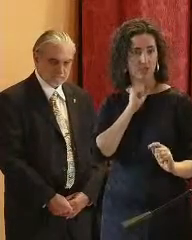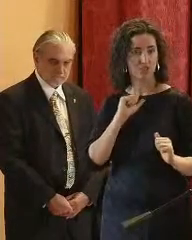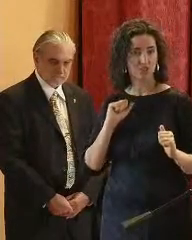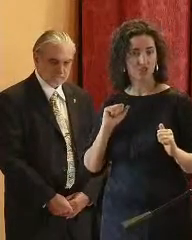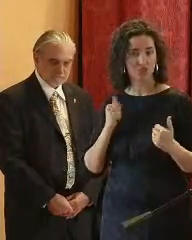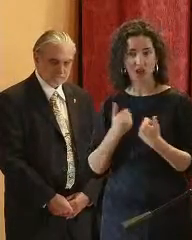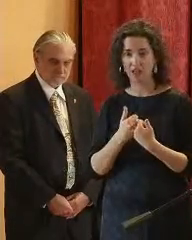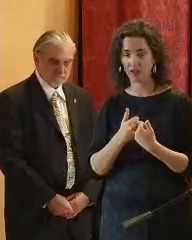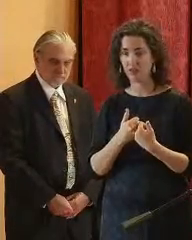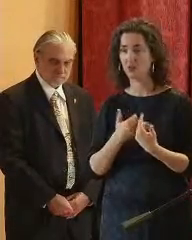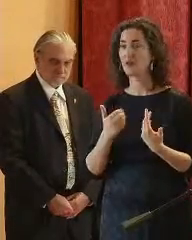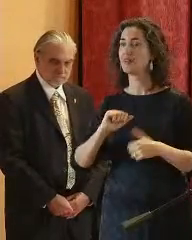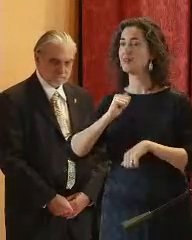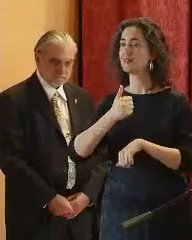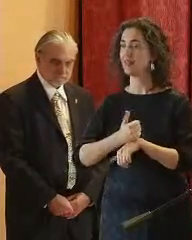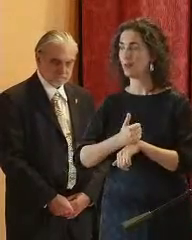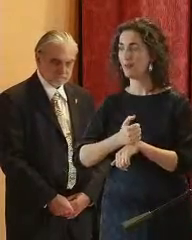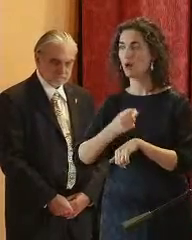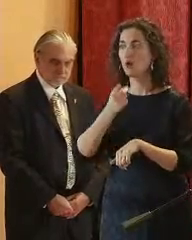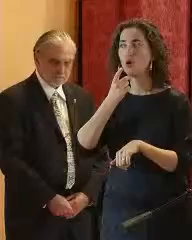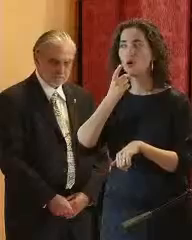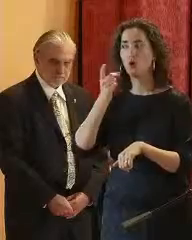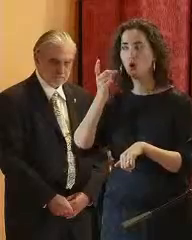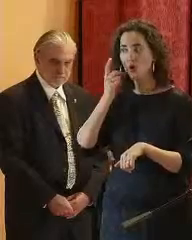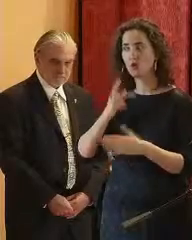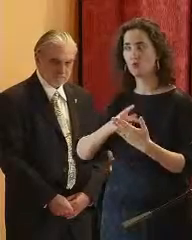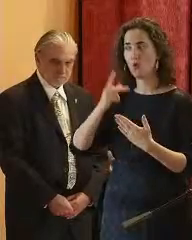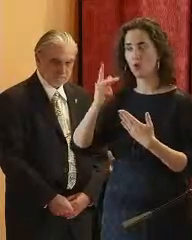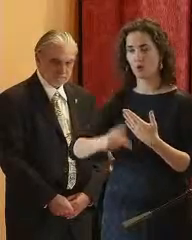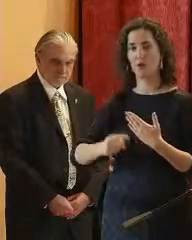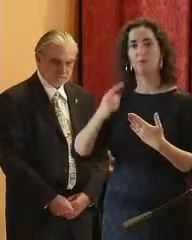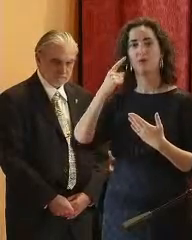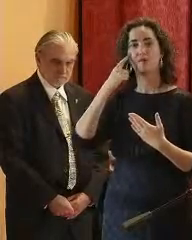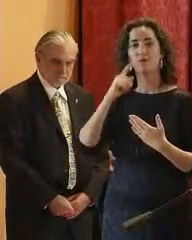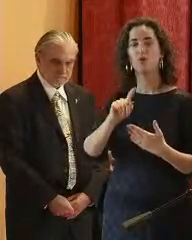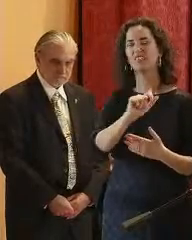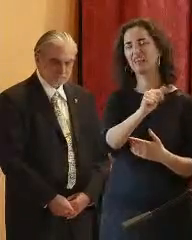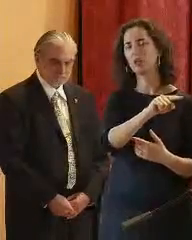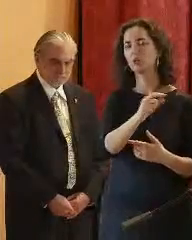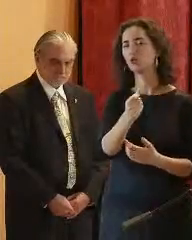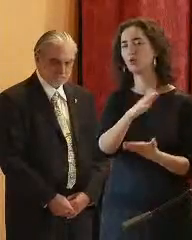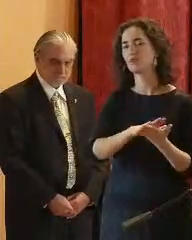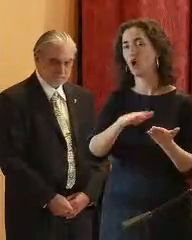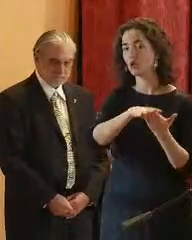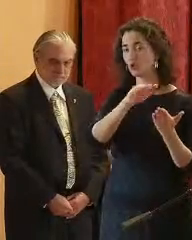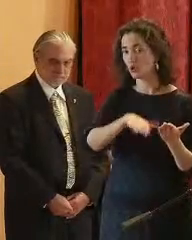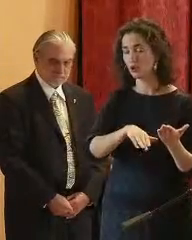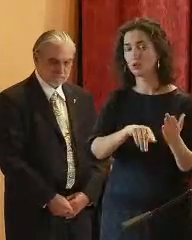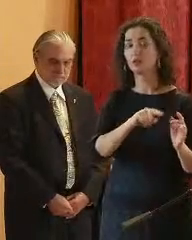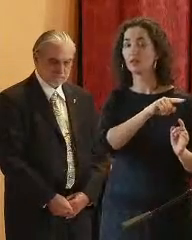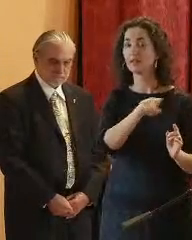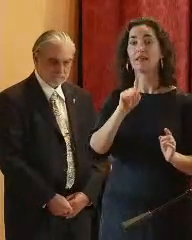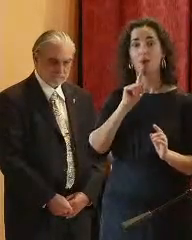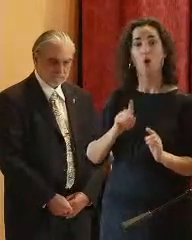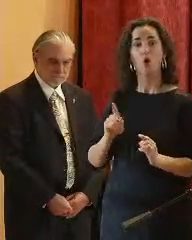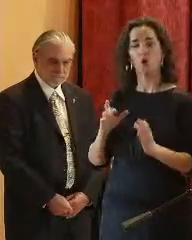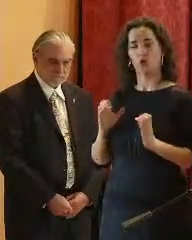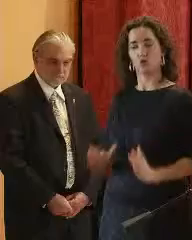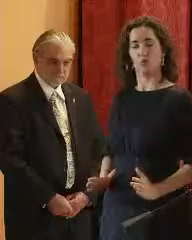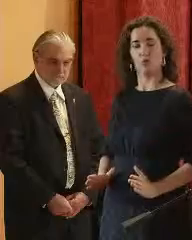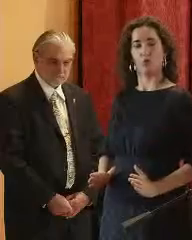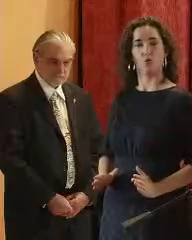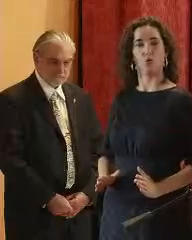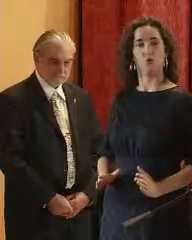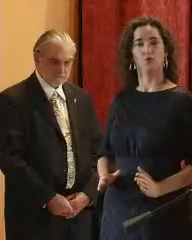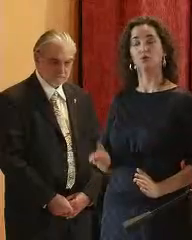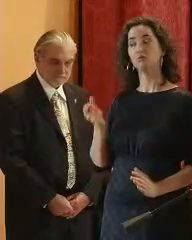up a dormitory program for 10 to 12 college students who were consumers.